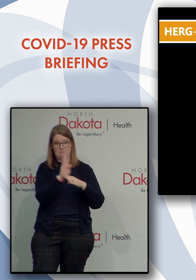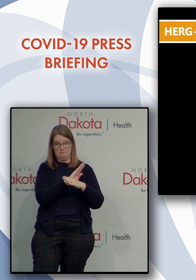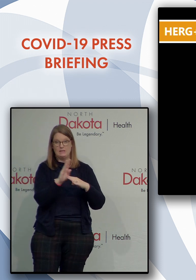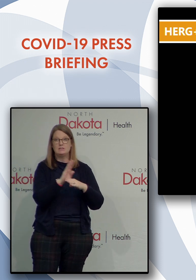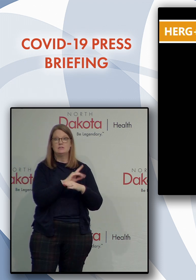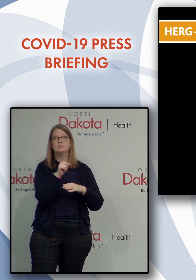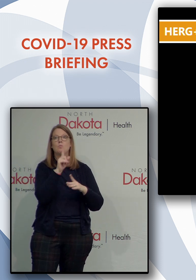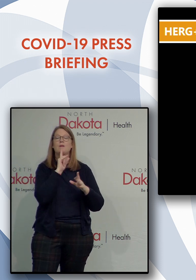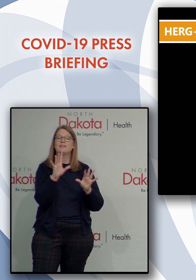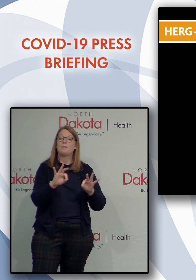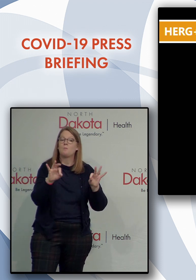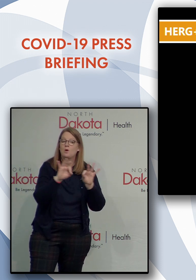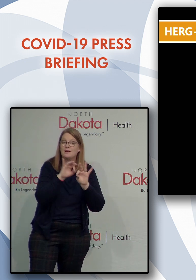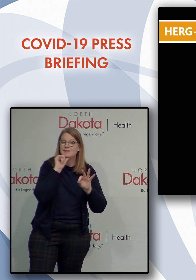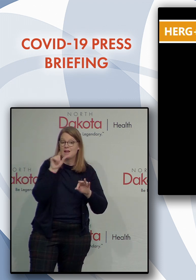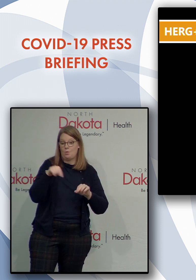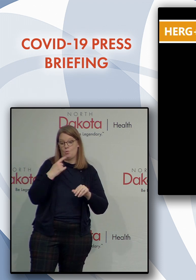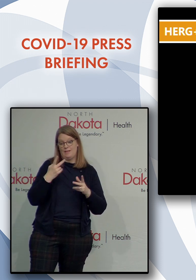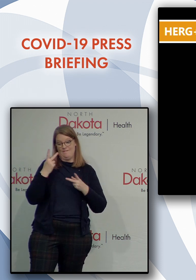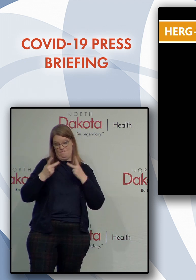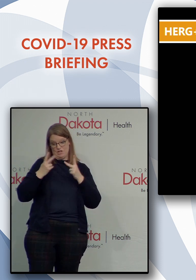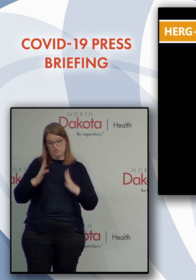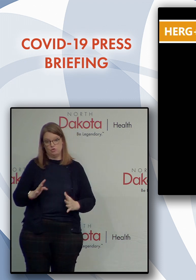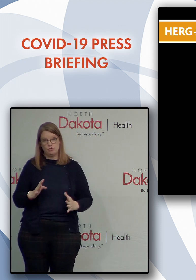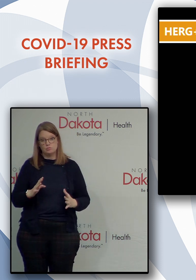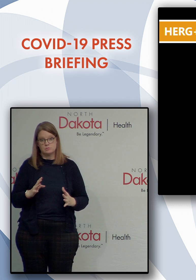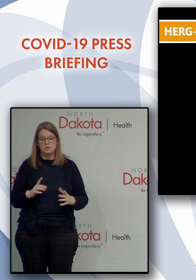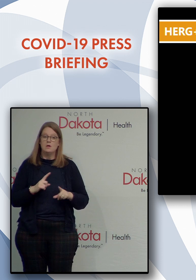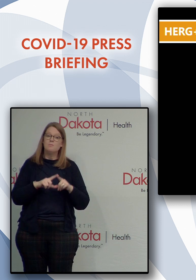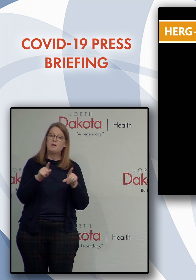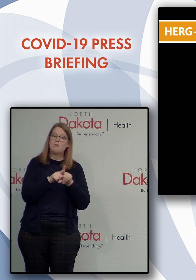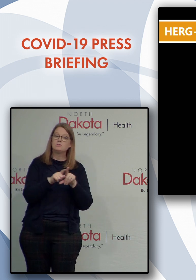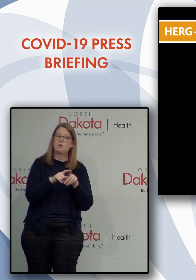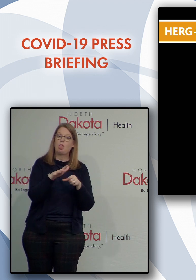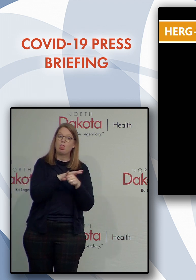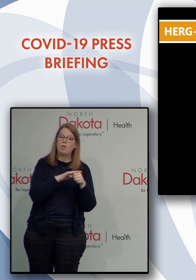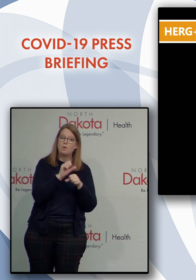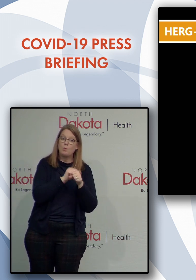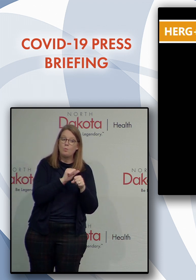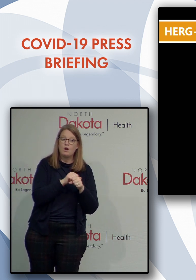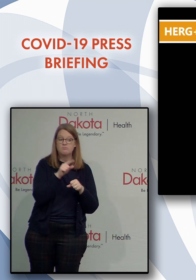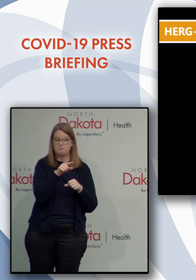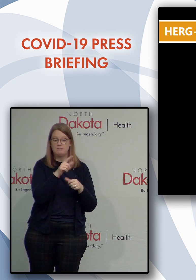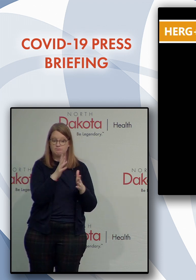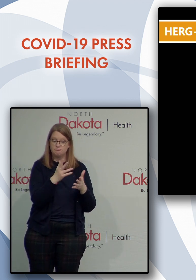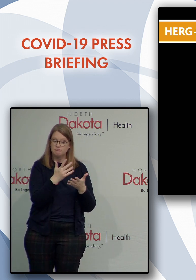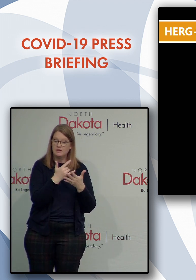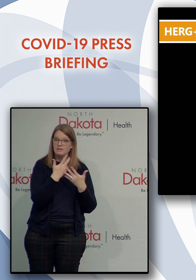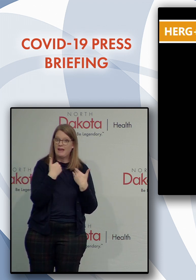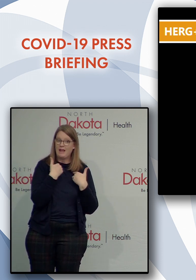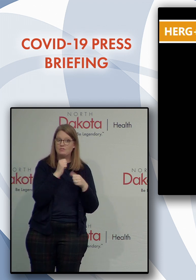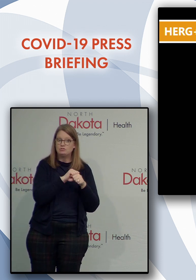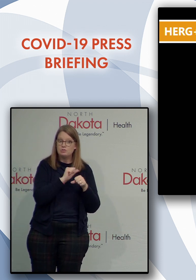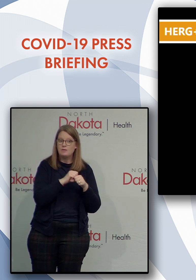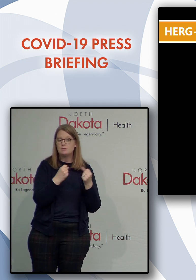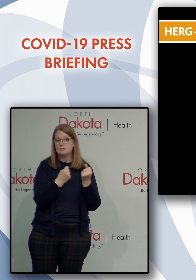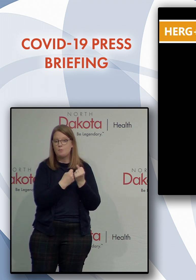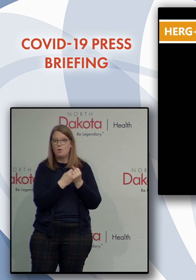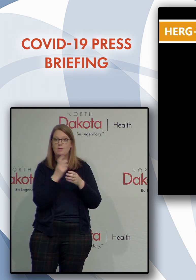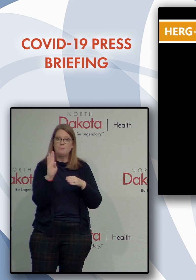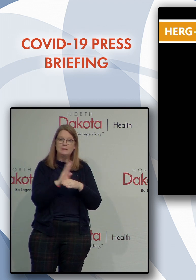in our communities, not only for visitors and tourism, but for local workforce, the jobs they create, and supporting businesses that